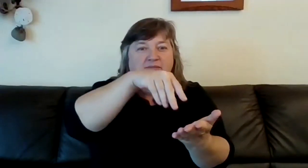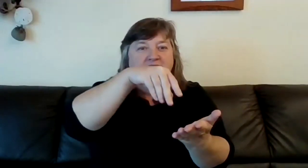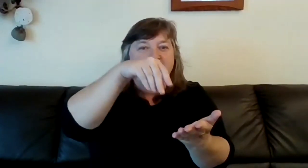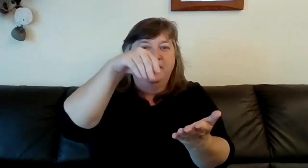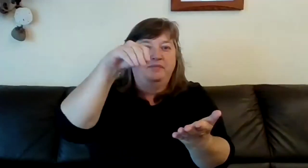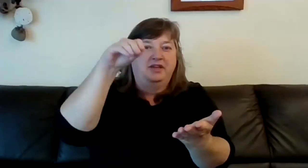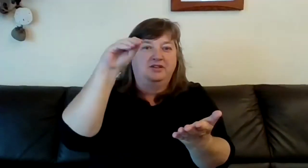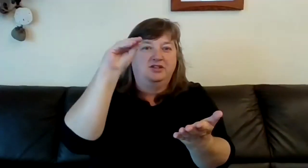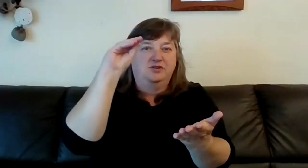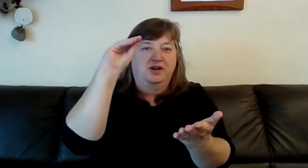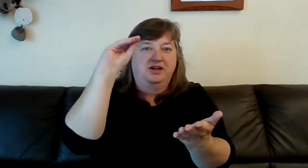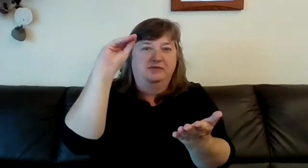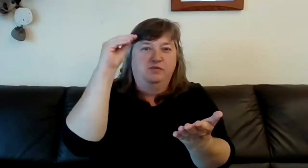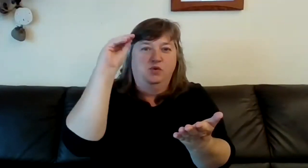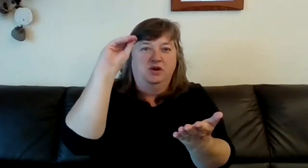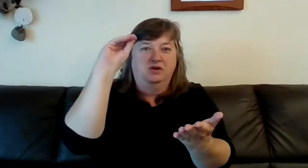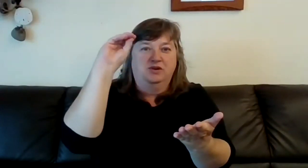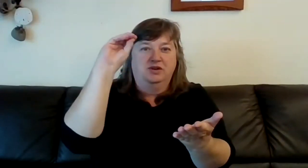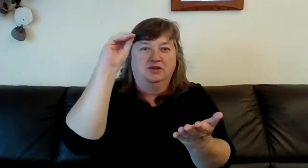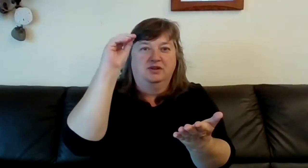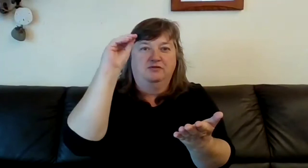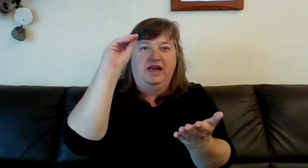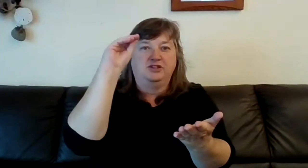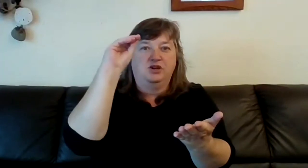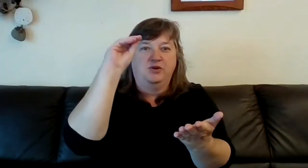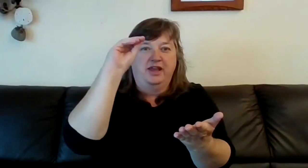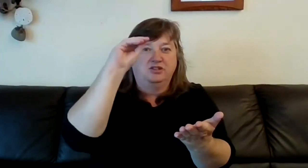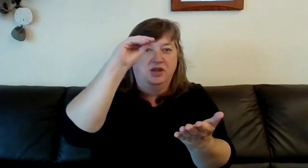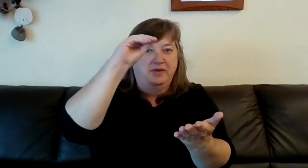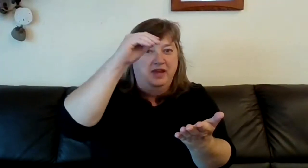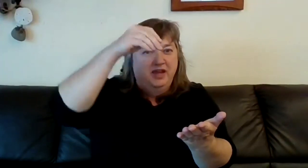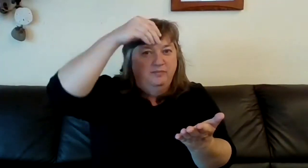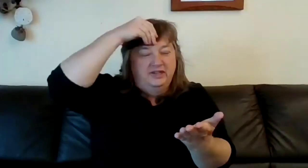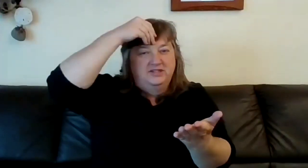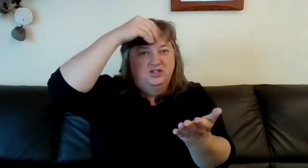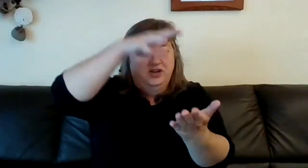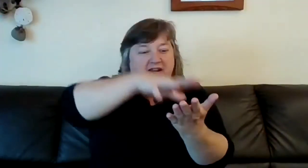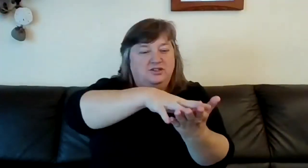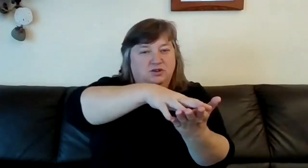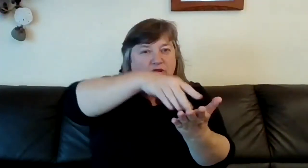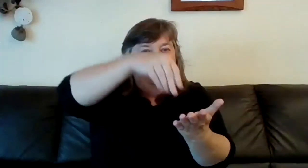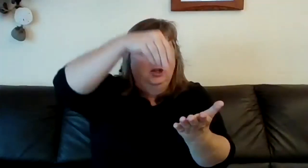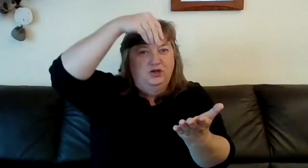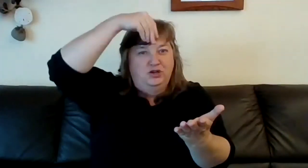it up into a more or a flattened O hand shape, and brings it to your head. So learn.